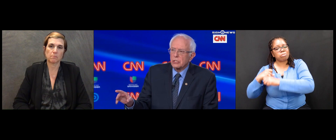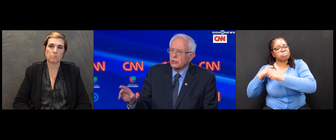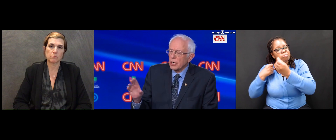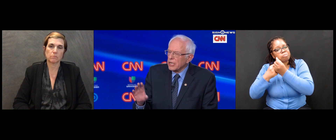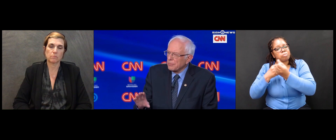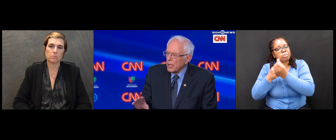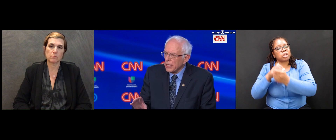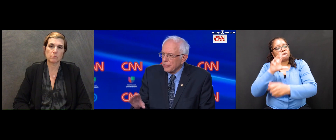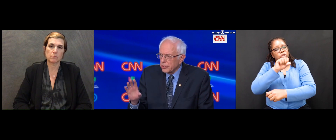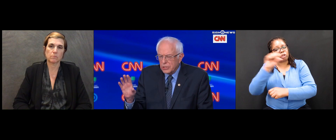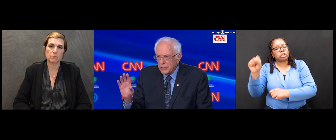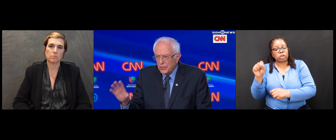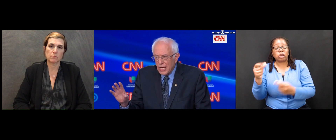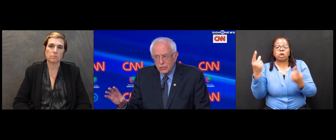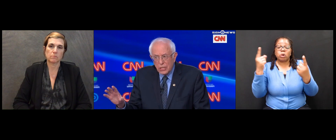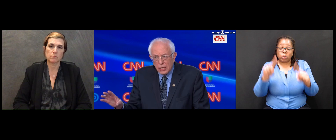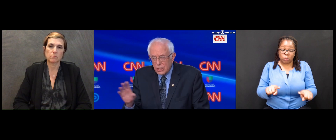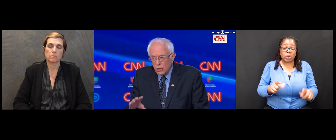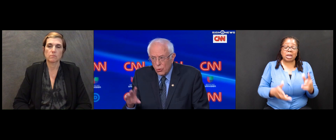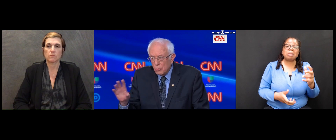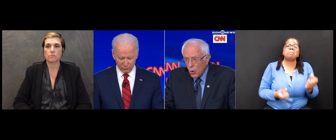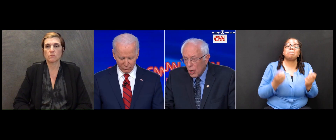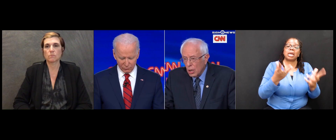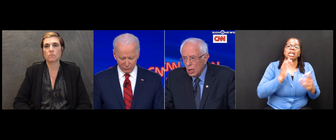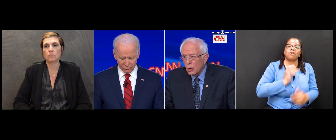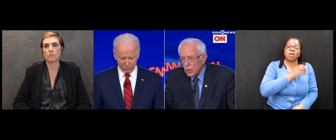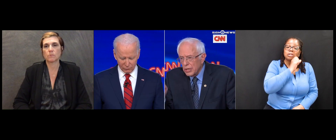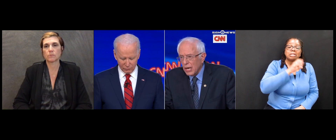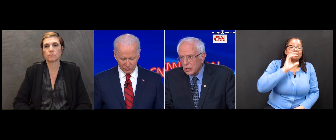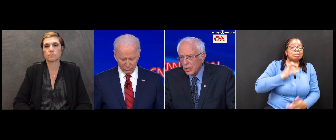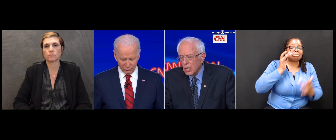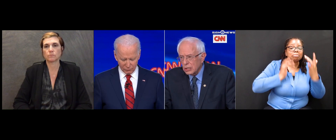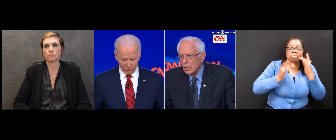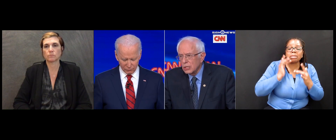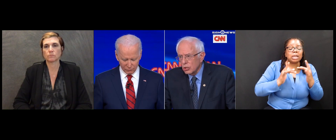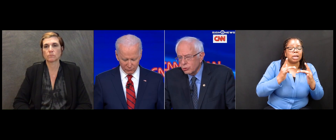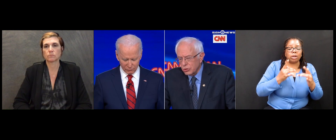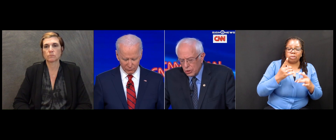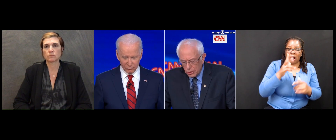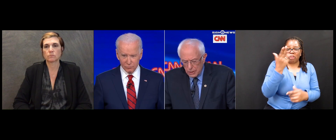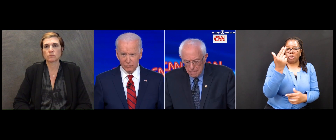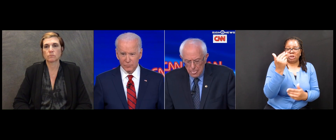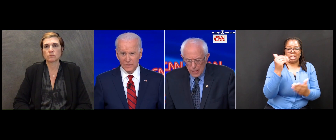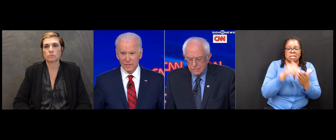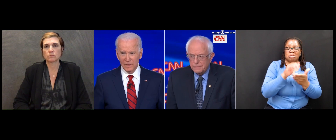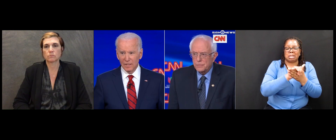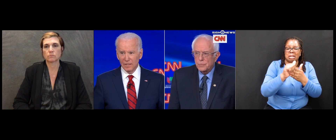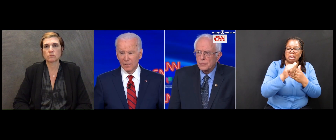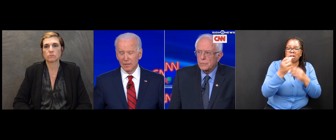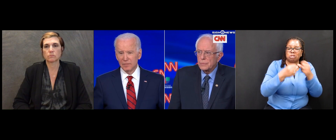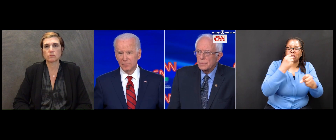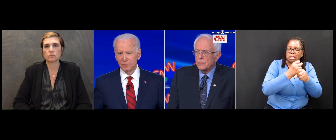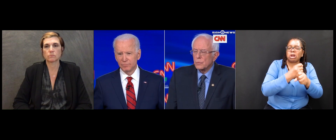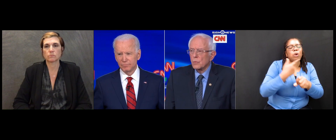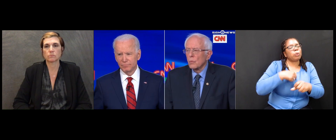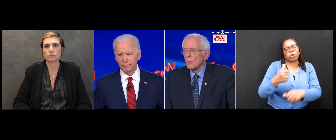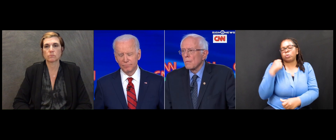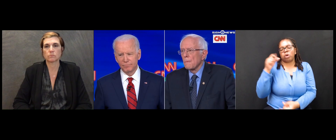our seniors are trying to get by on $13,000 a year or more, we are not going to cut Social Security. Vice President